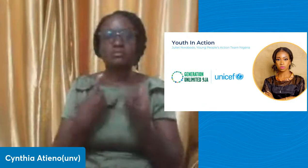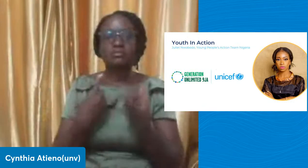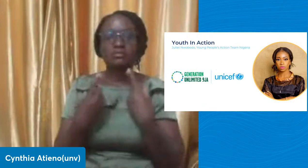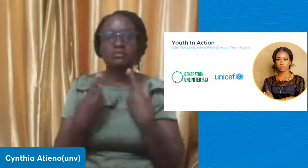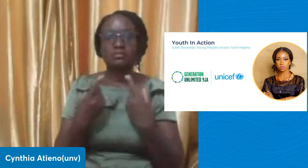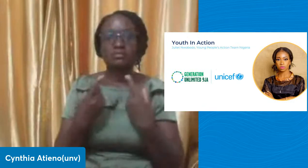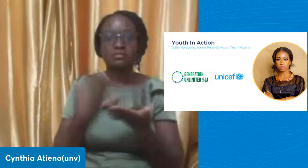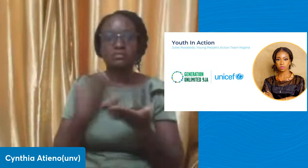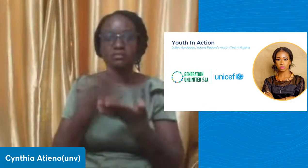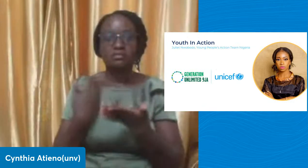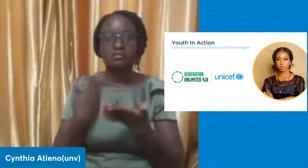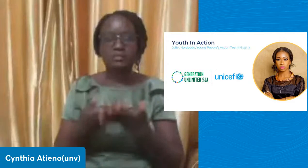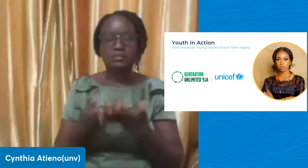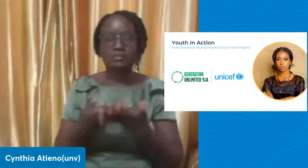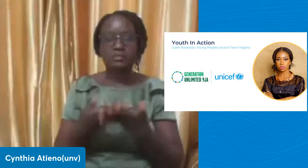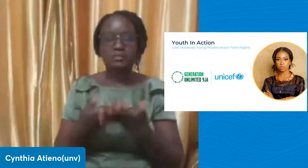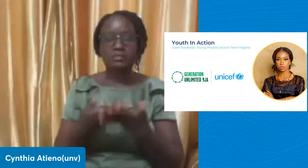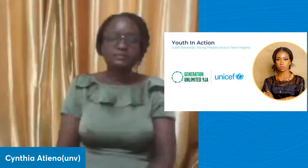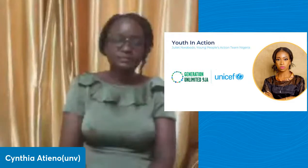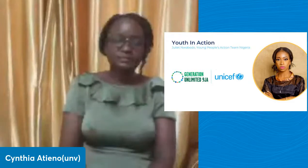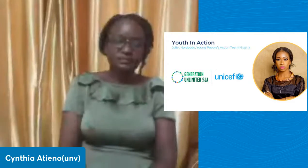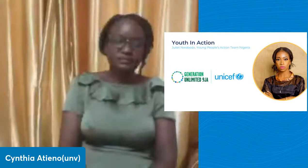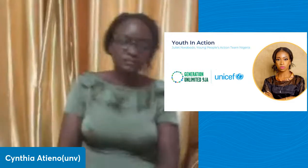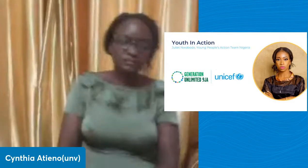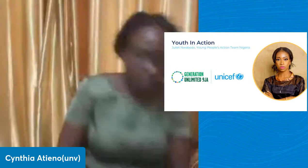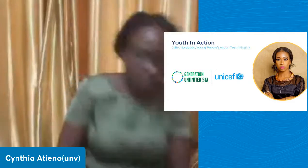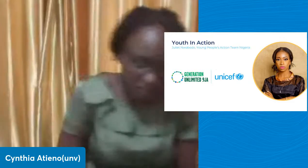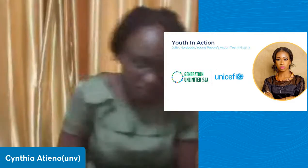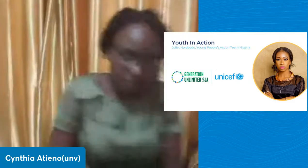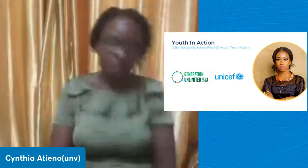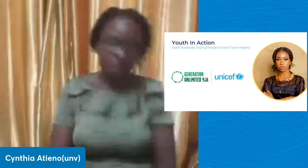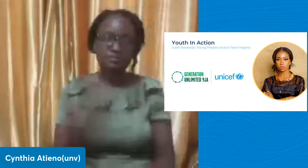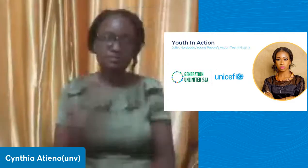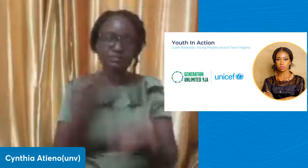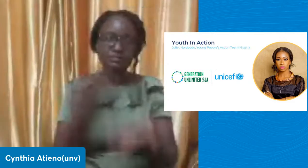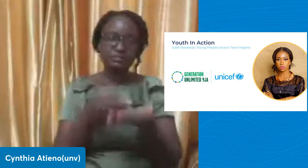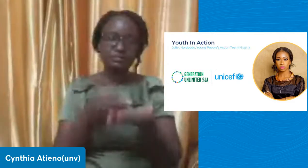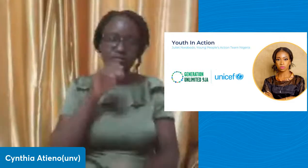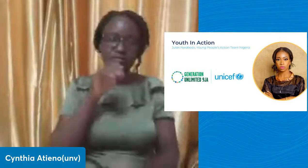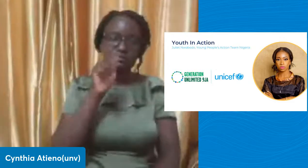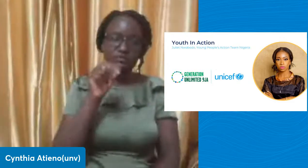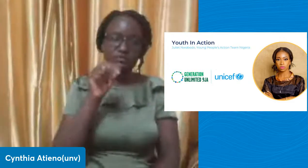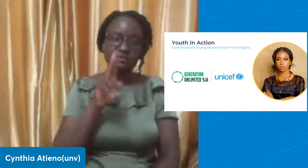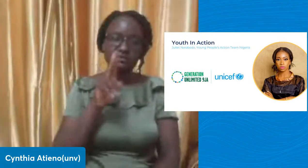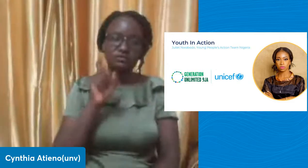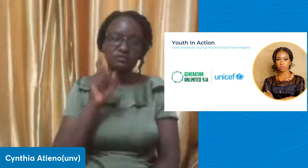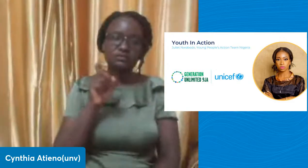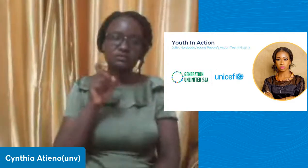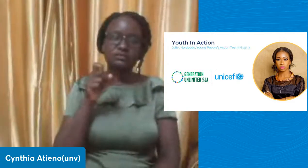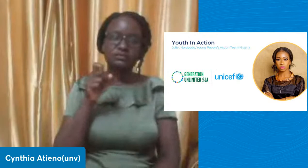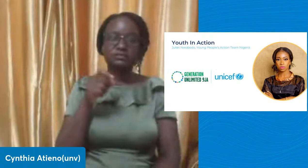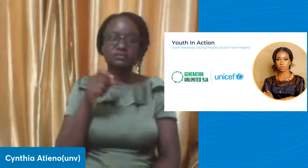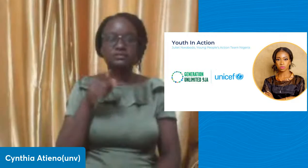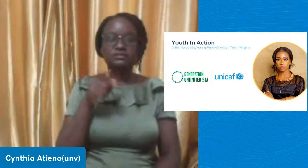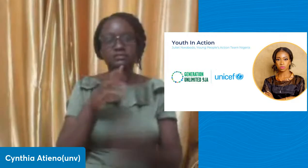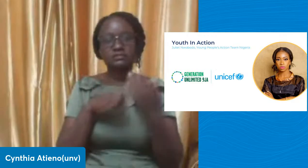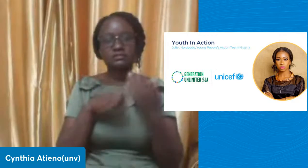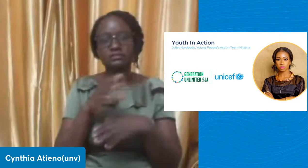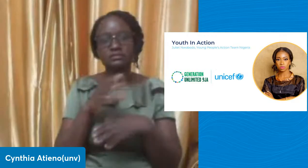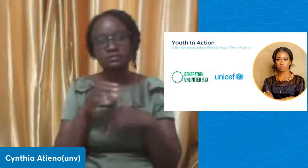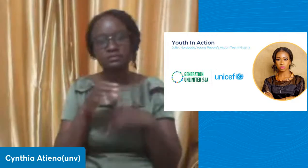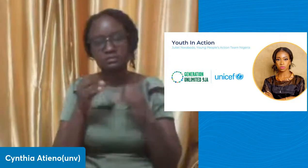Thank you so much, Anouk. So we're gonna share the video in the comment chat box so the audience can see the